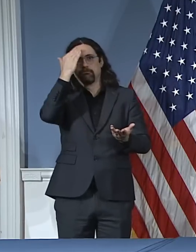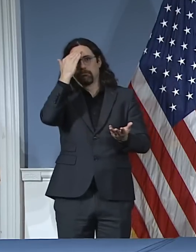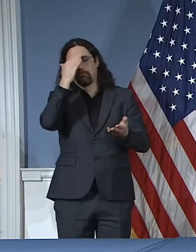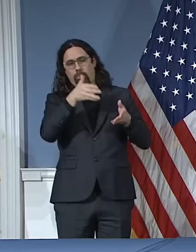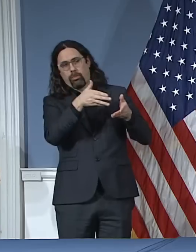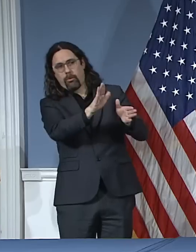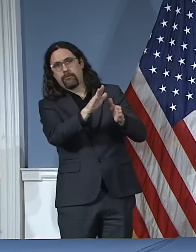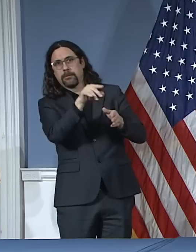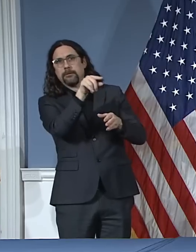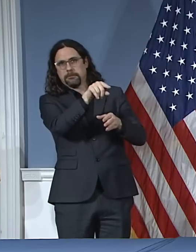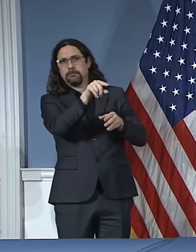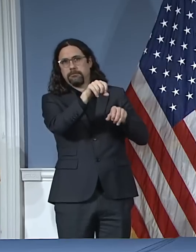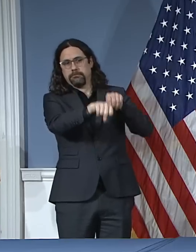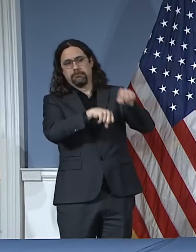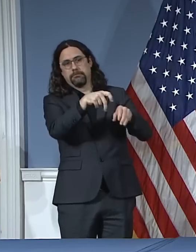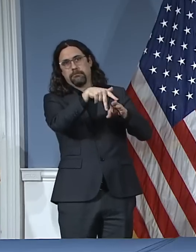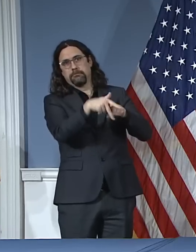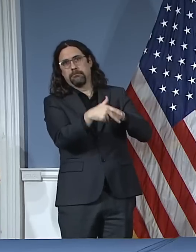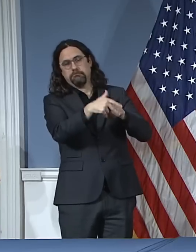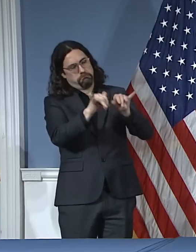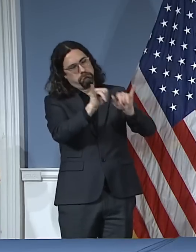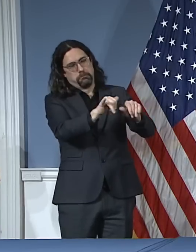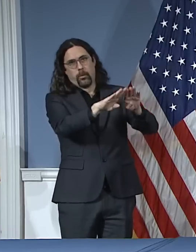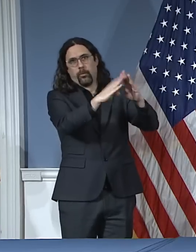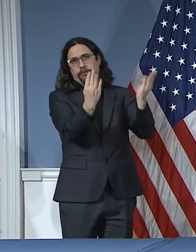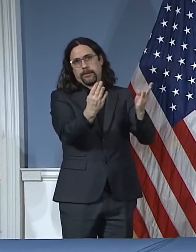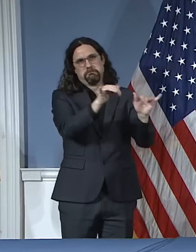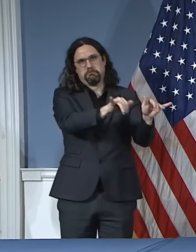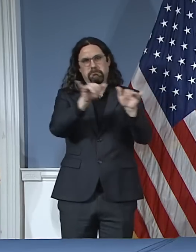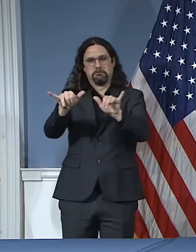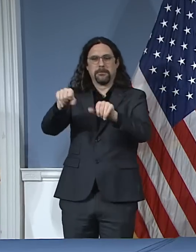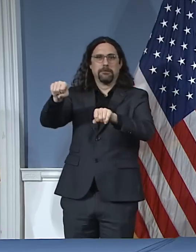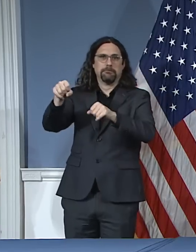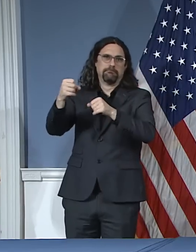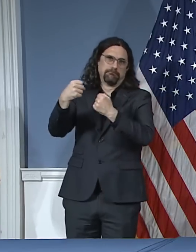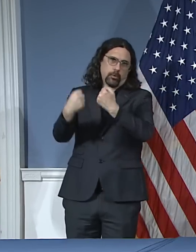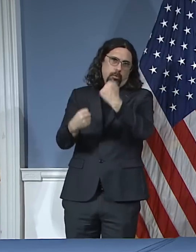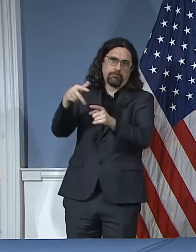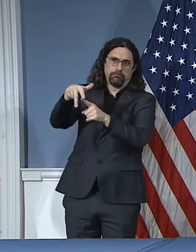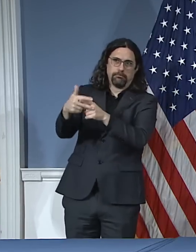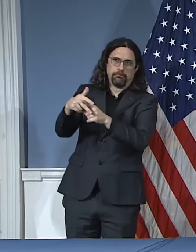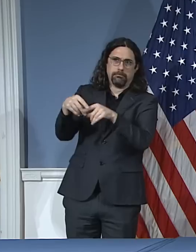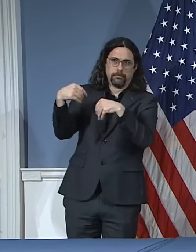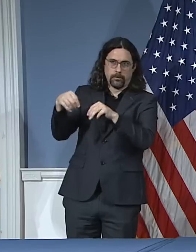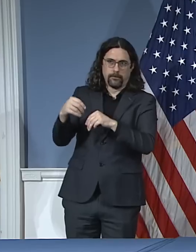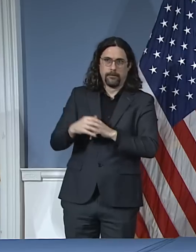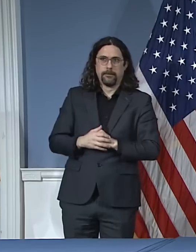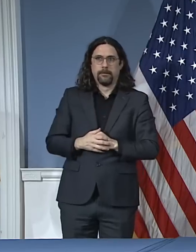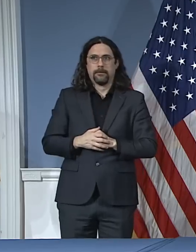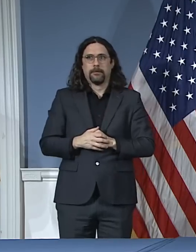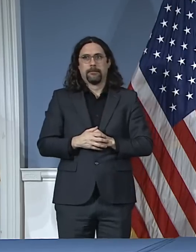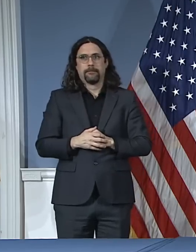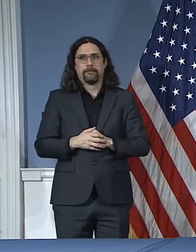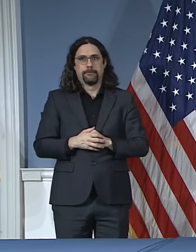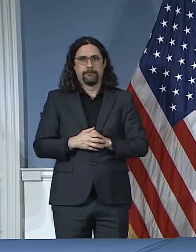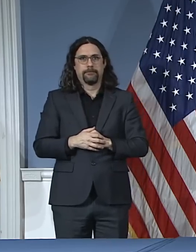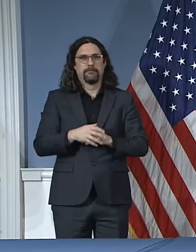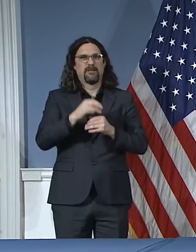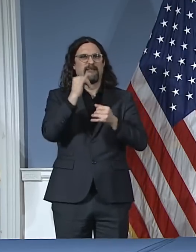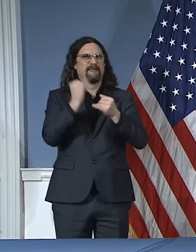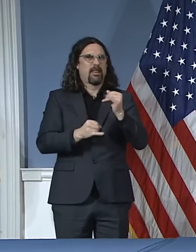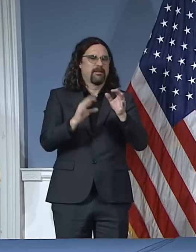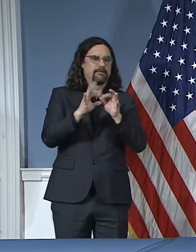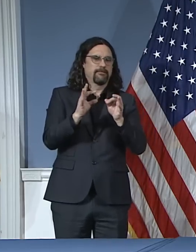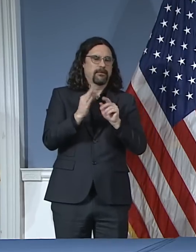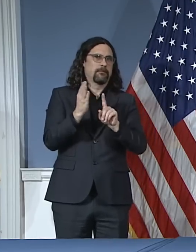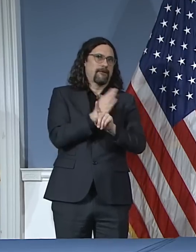need. Finally, before I give you a few words in Spanish, just to say, I don't think anyone will